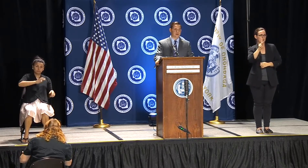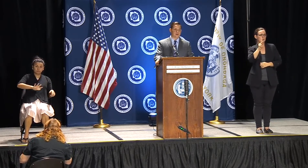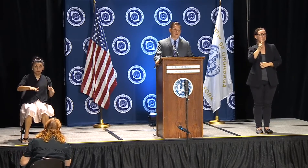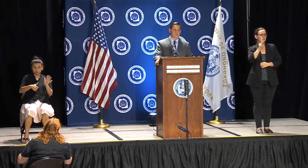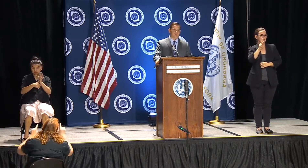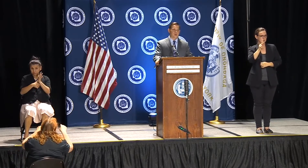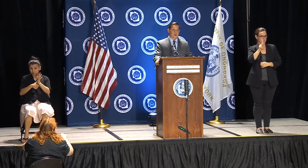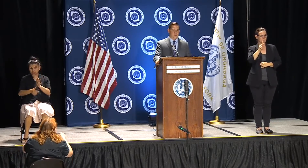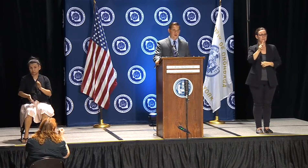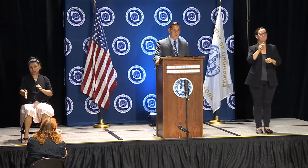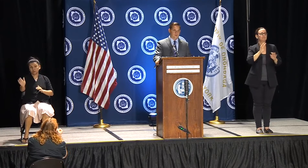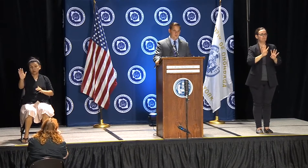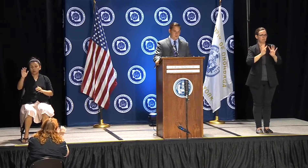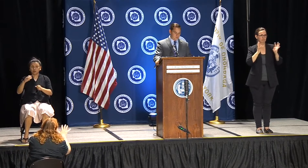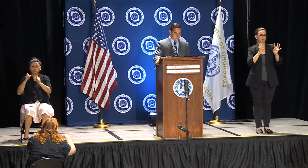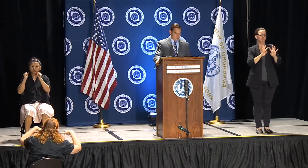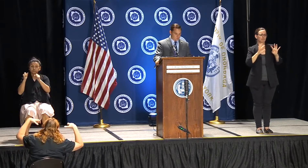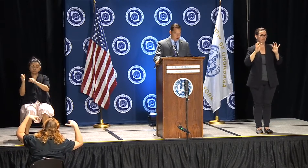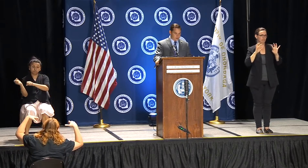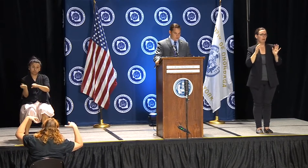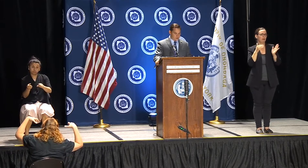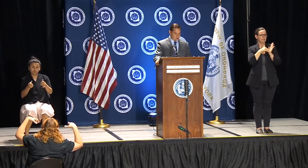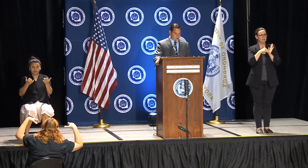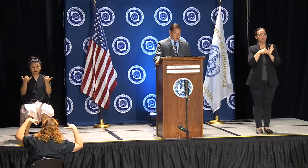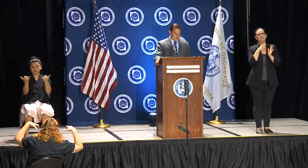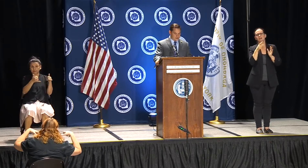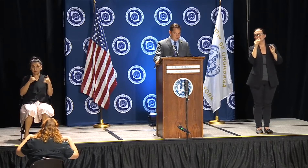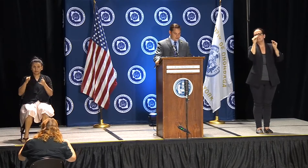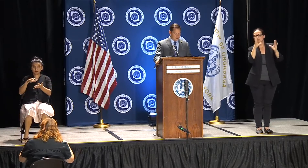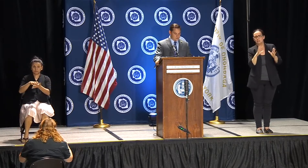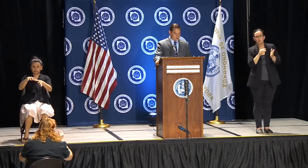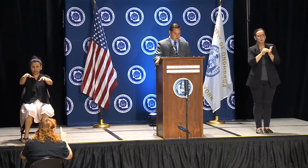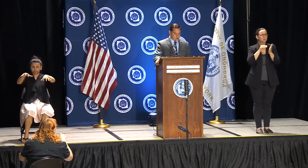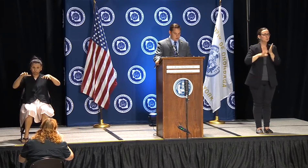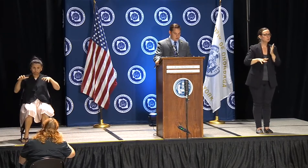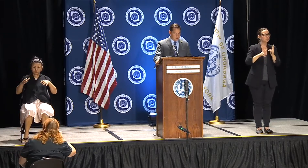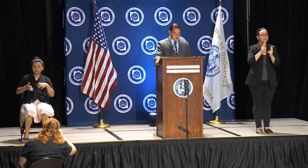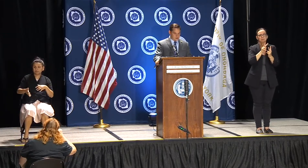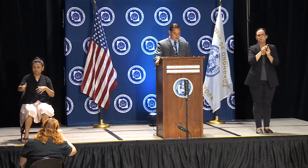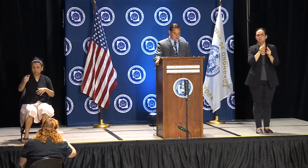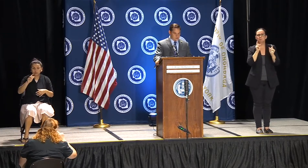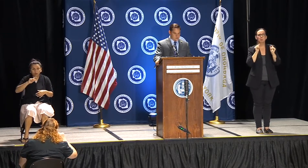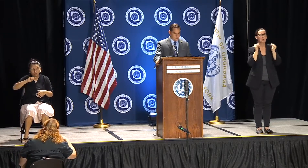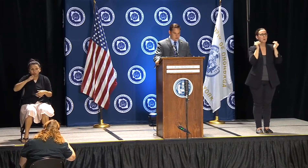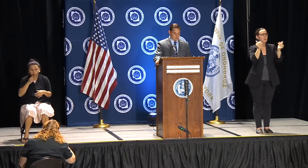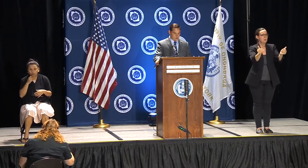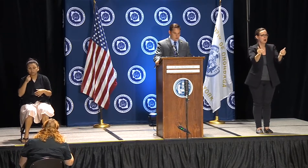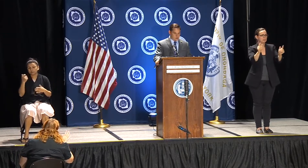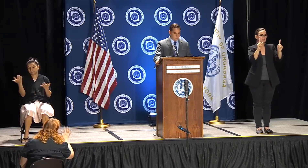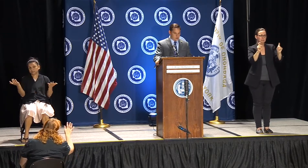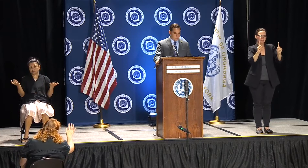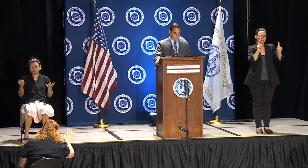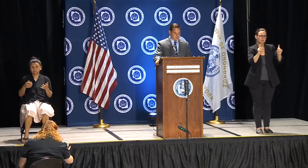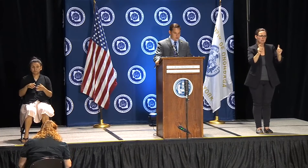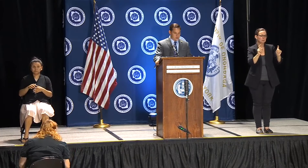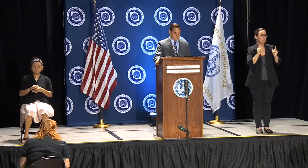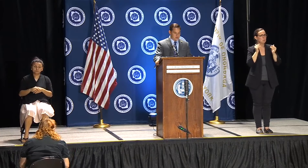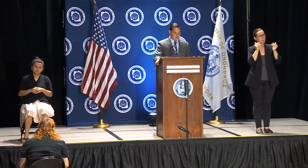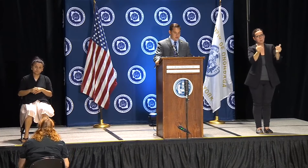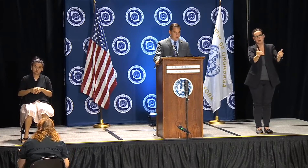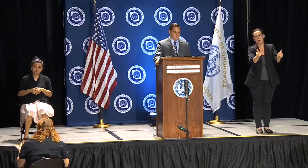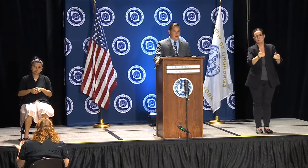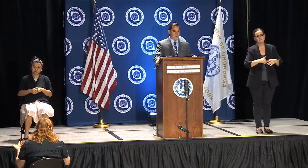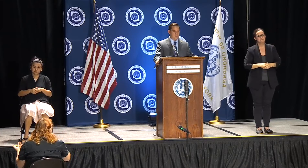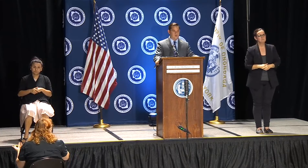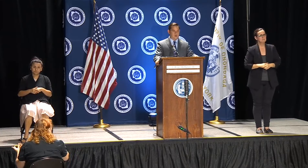Bank Stadium. Good way to go get a test. So certainly we're excited about